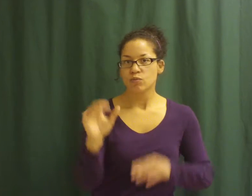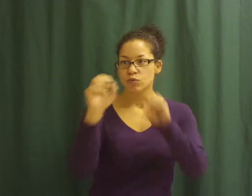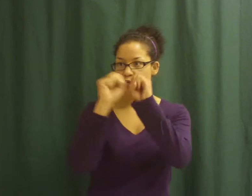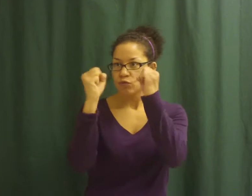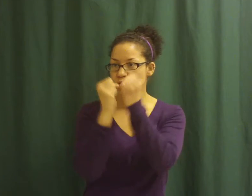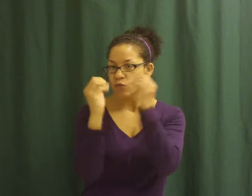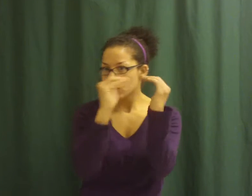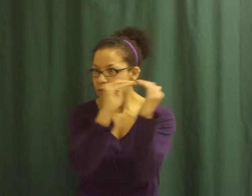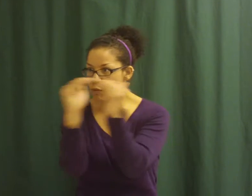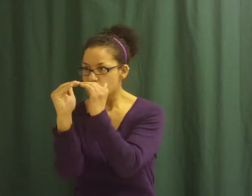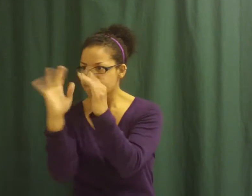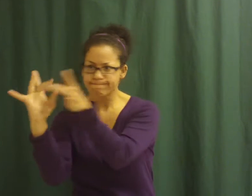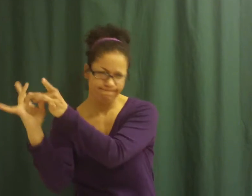are closely linked.